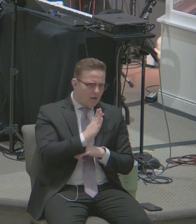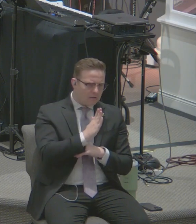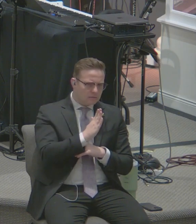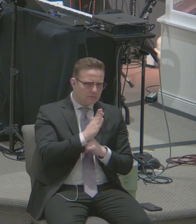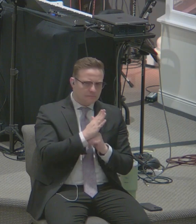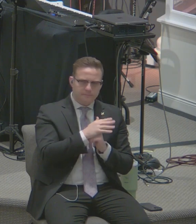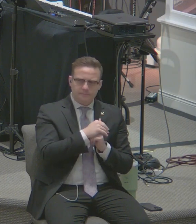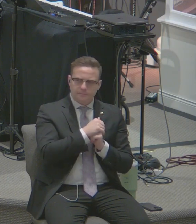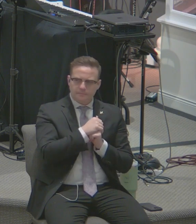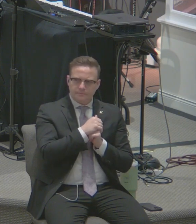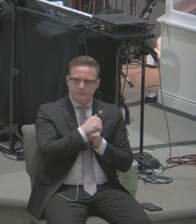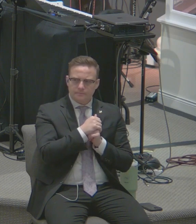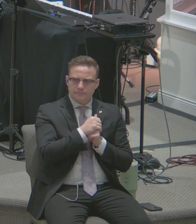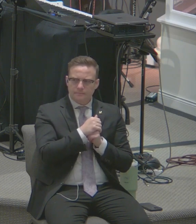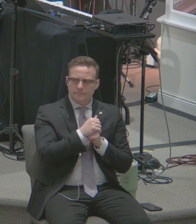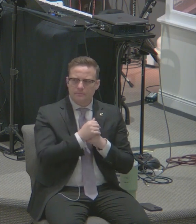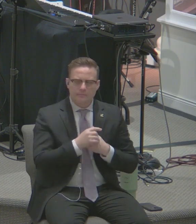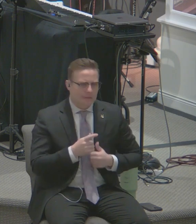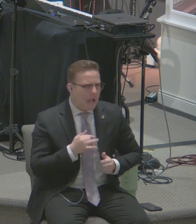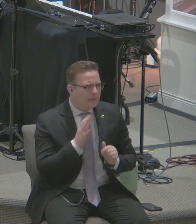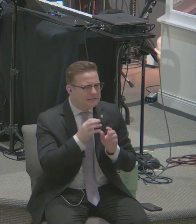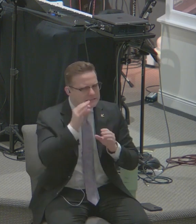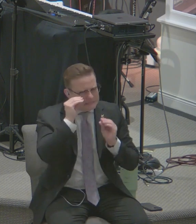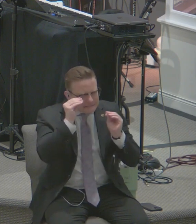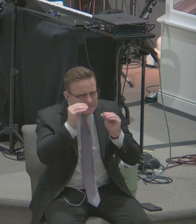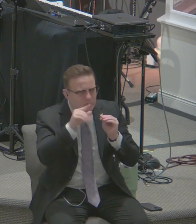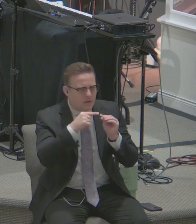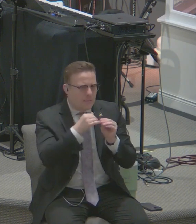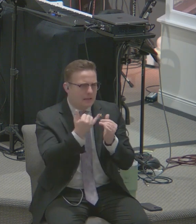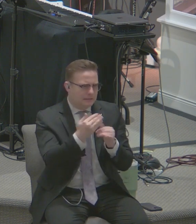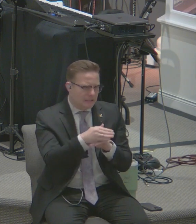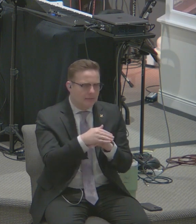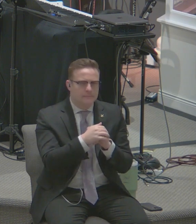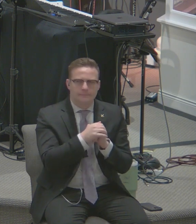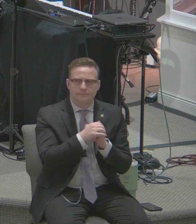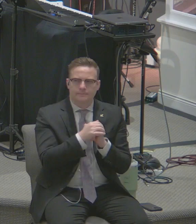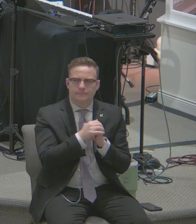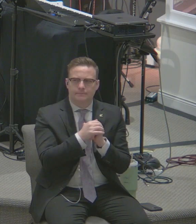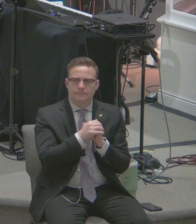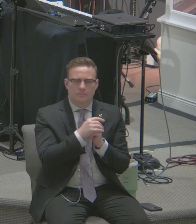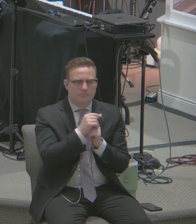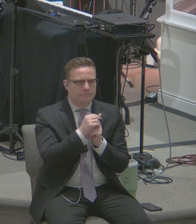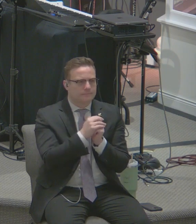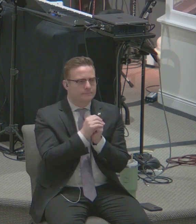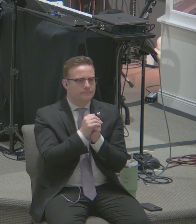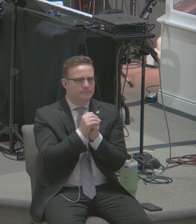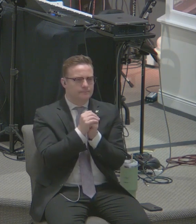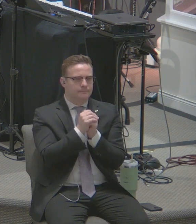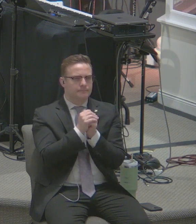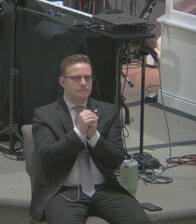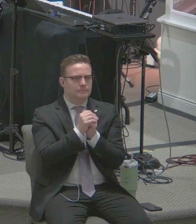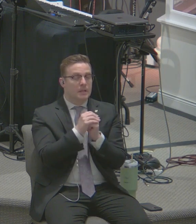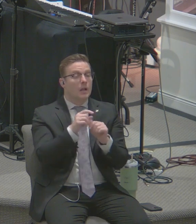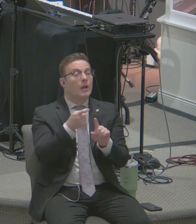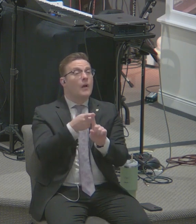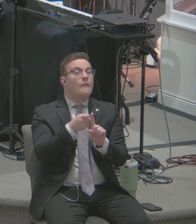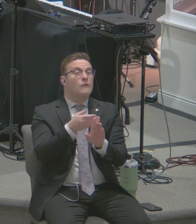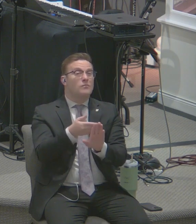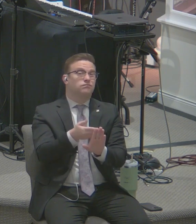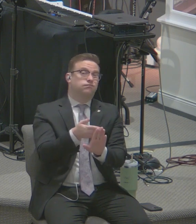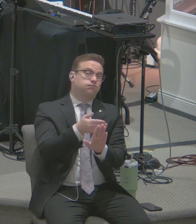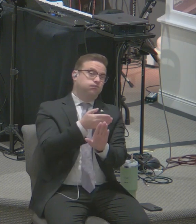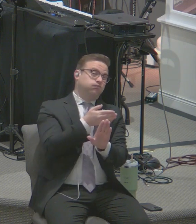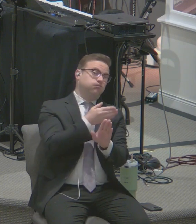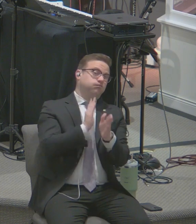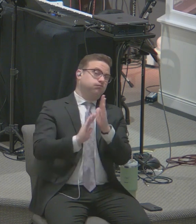The man of God. And that's what I'm going to teach and preach on tonight. From the beginning of